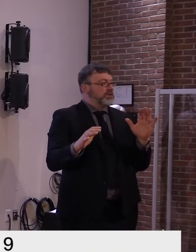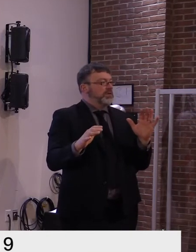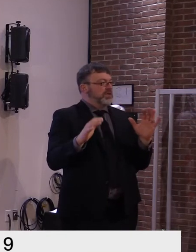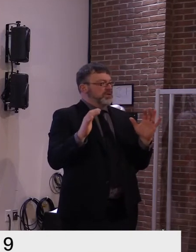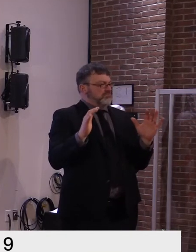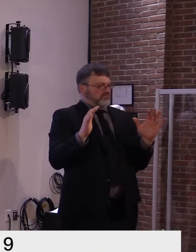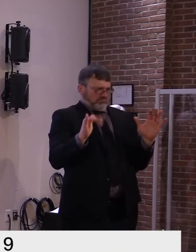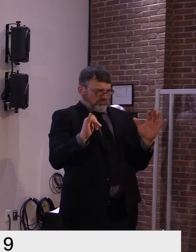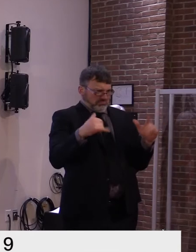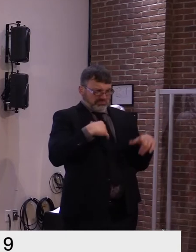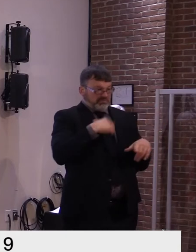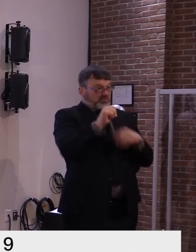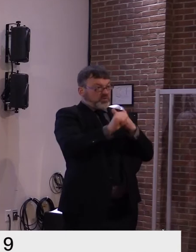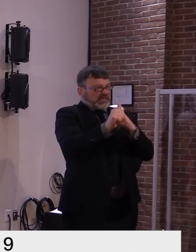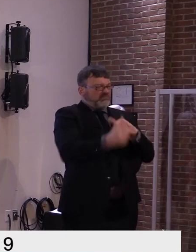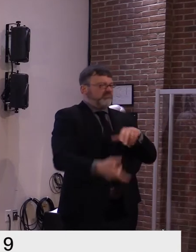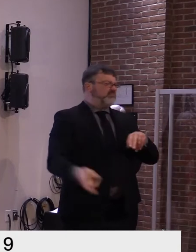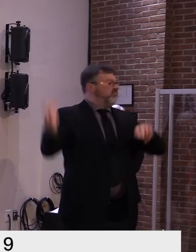certainly